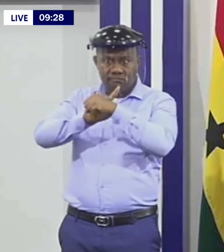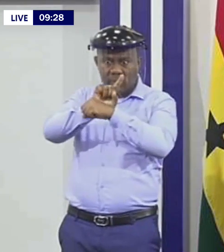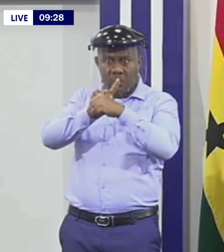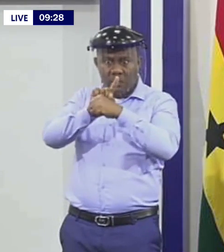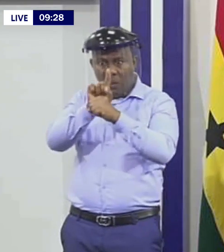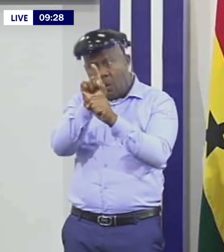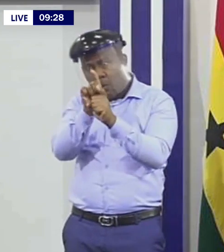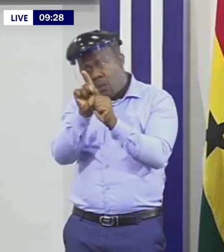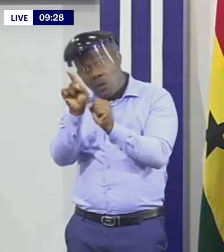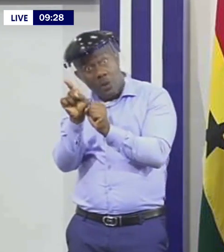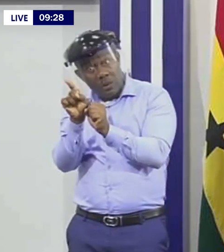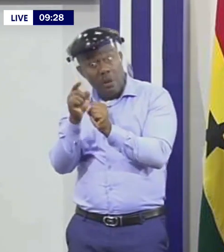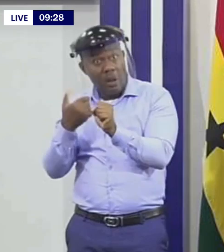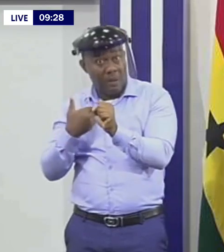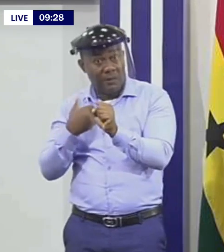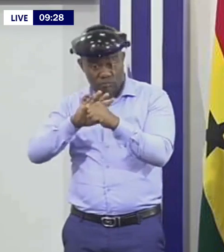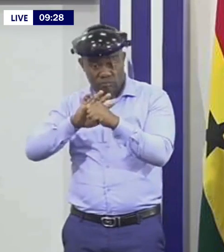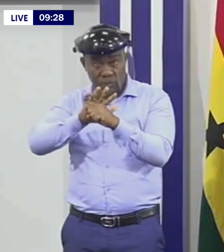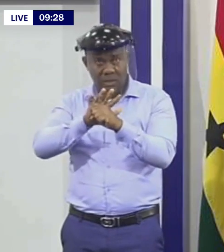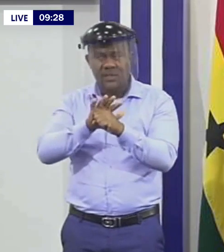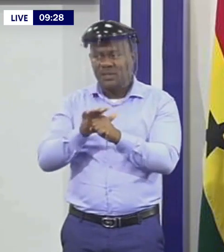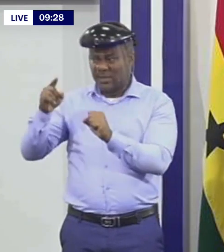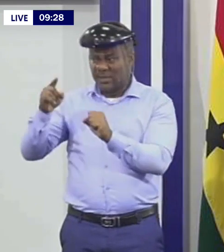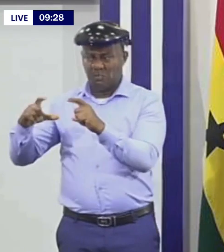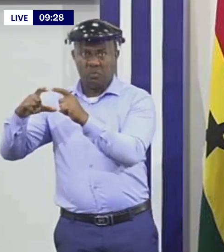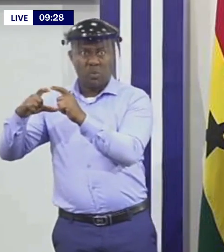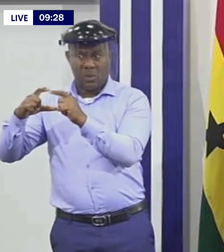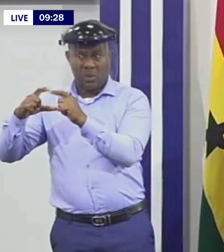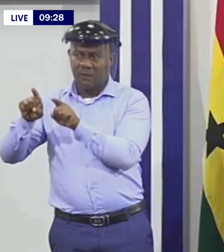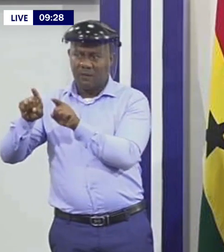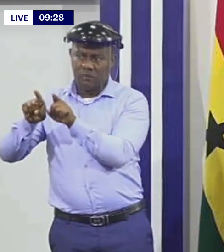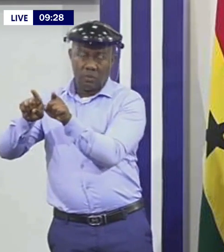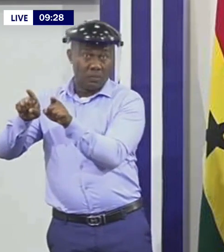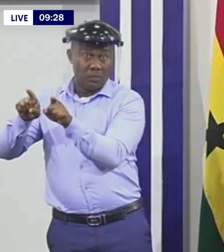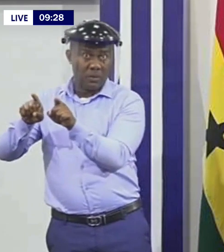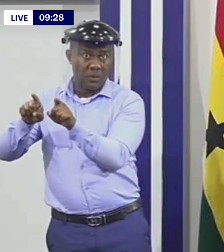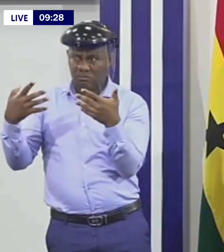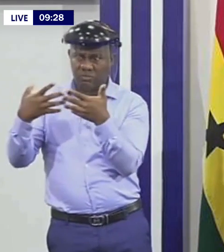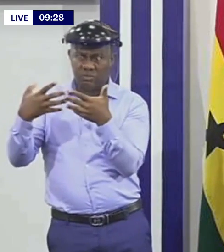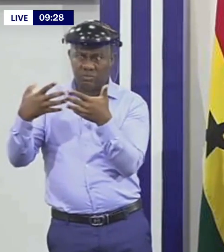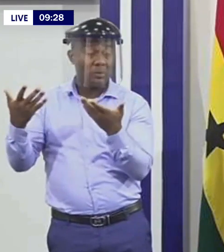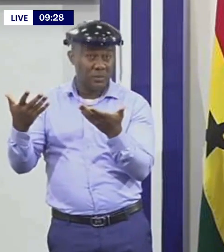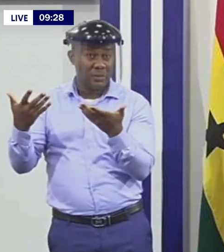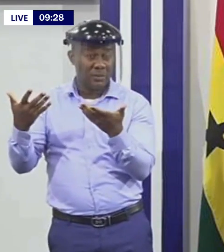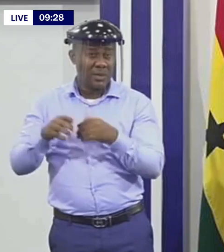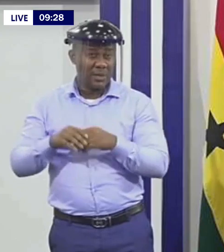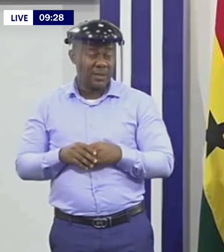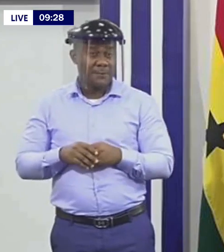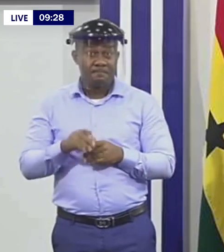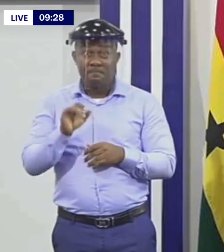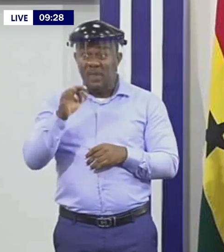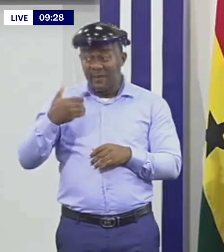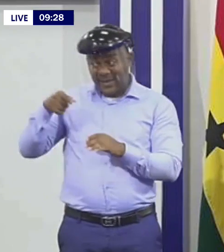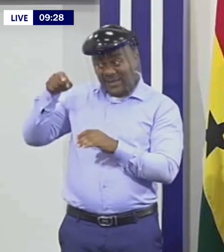the body cells. And then the more the body tissue has this ACE2, the enzyme, the